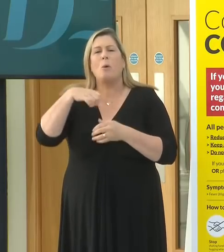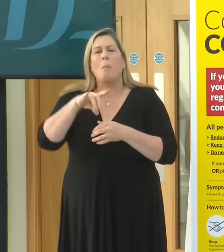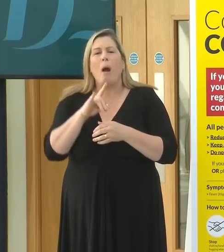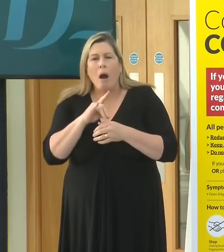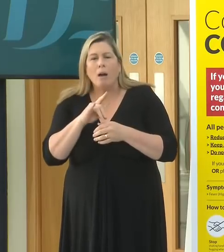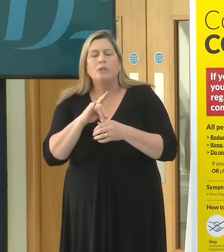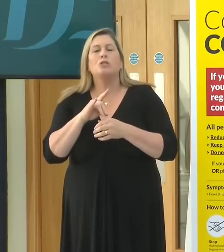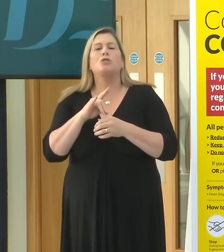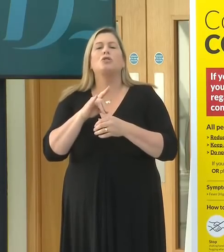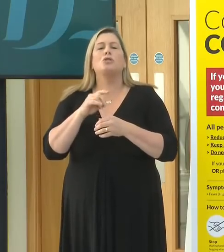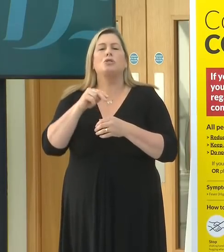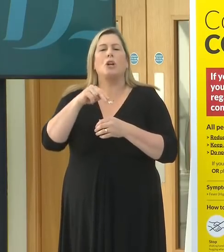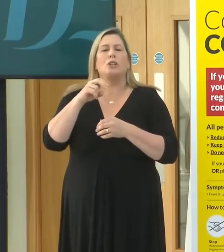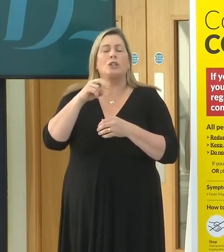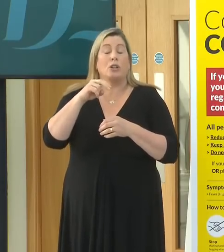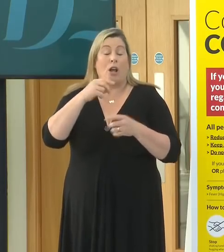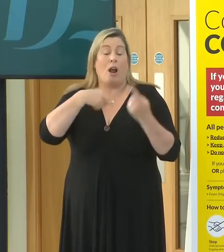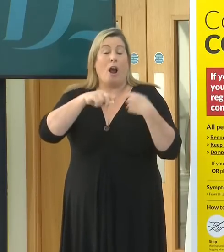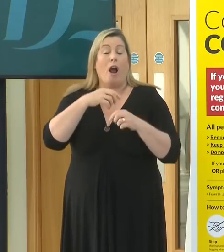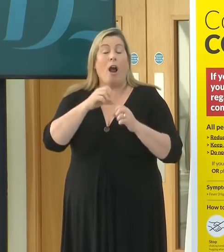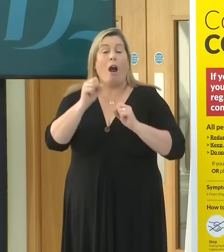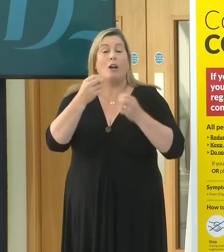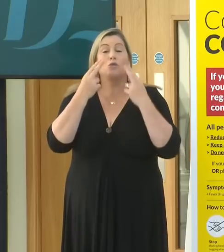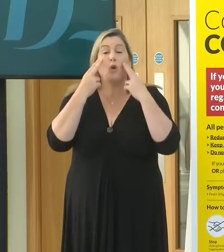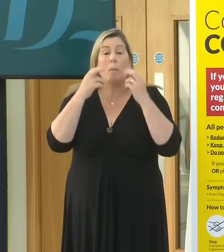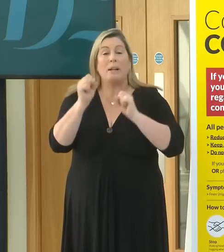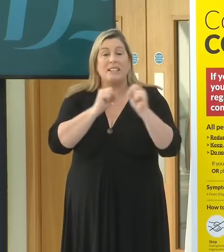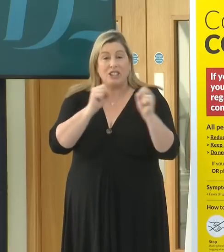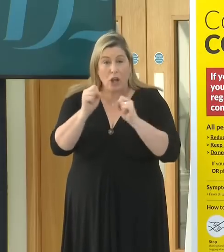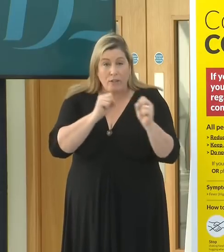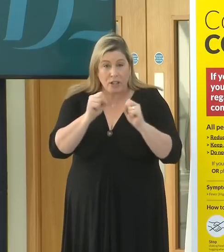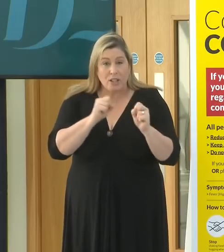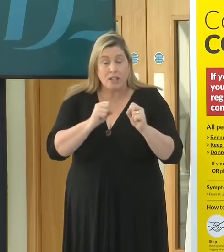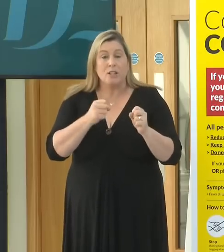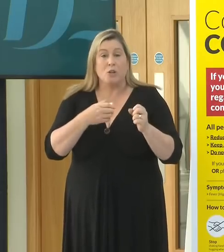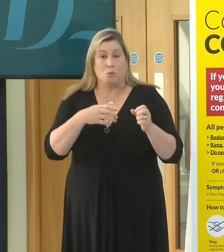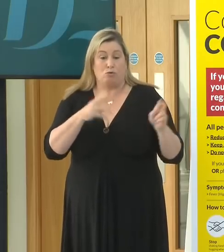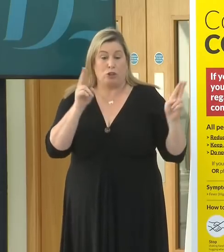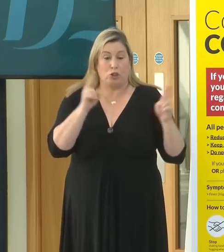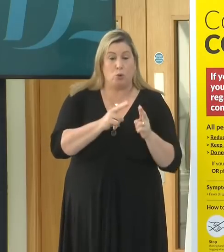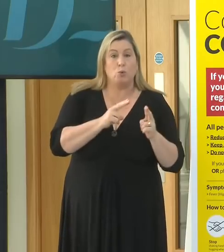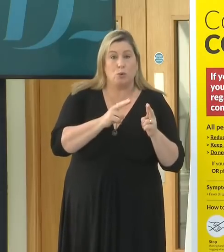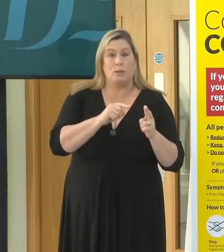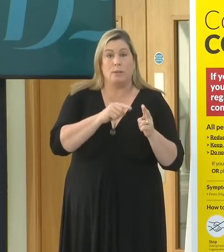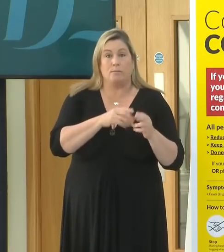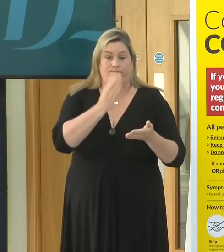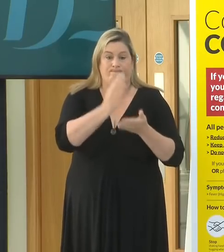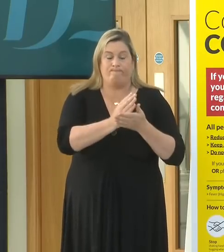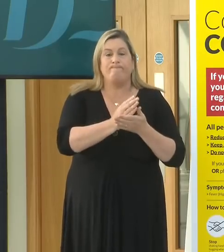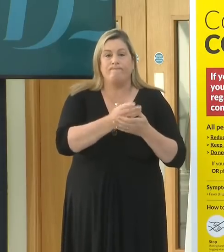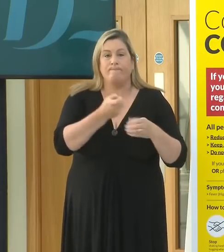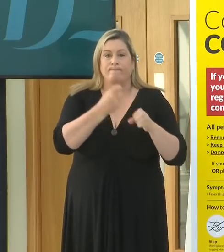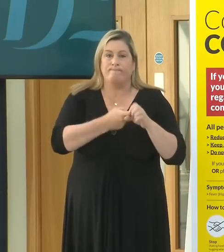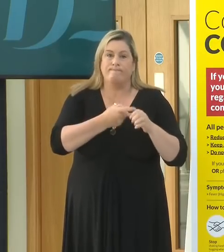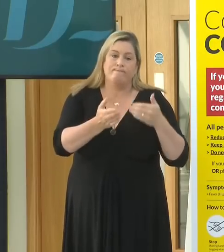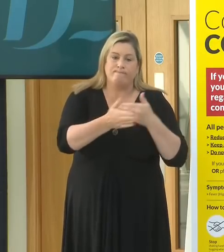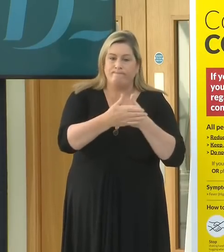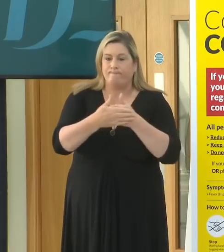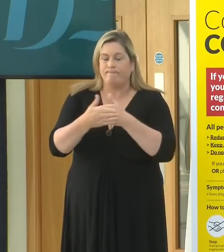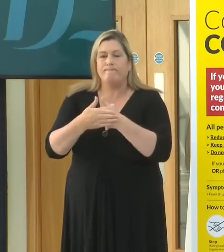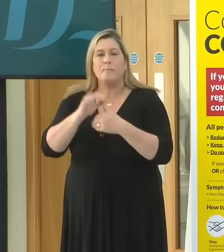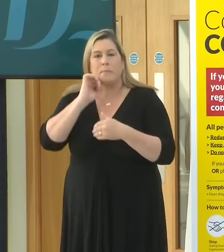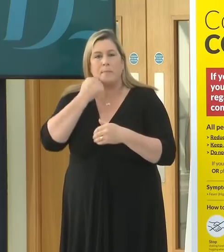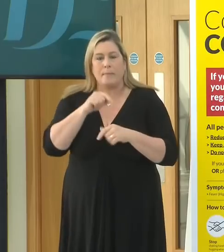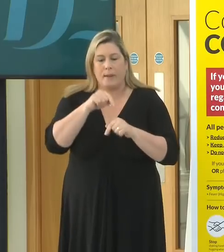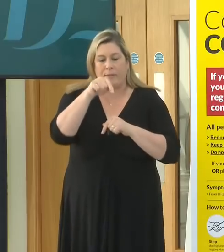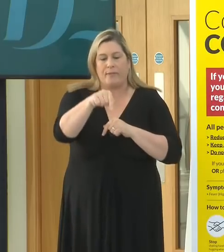rightly, non-COVID services except urgent care was stepped down, and that remained so rightly until the 5th of May